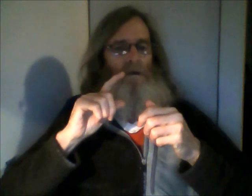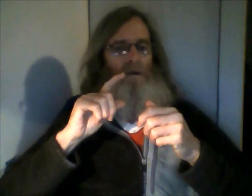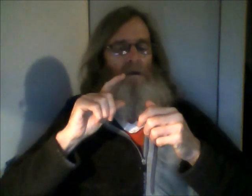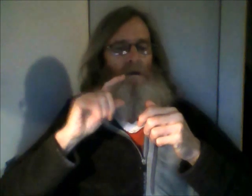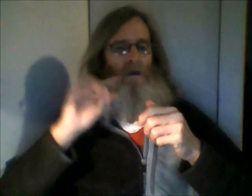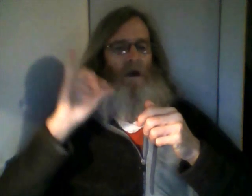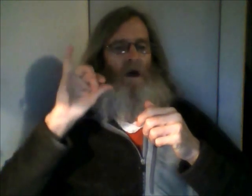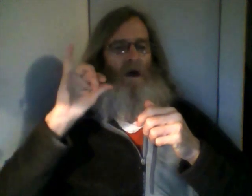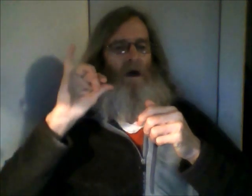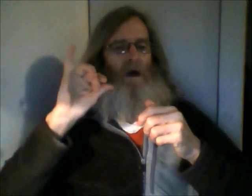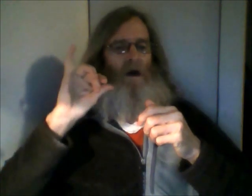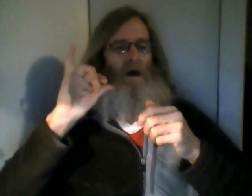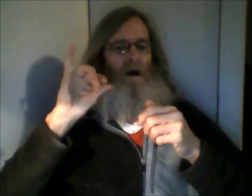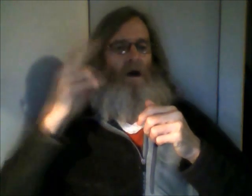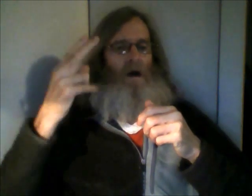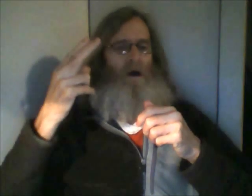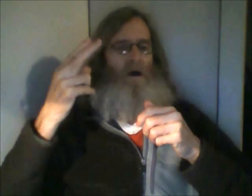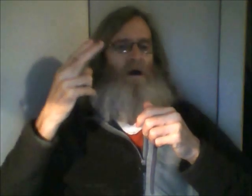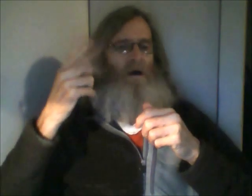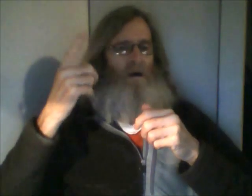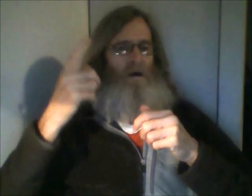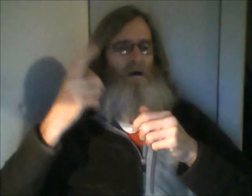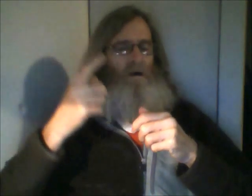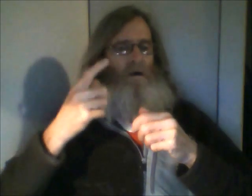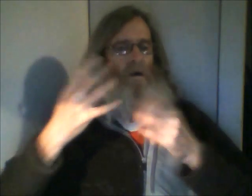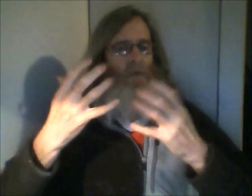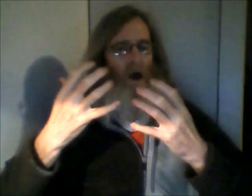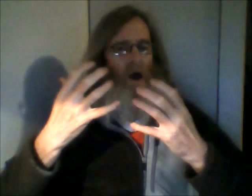out carbon fiber shapes that will become the frame components.